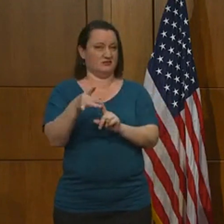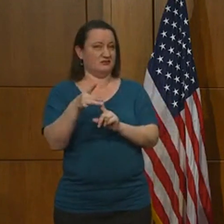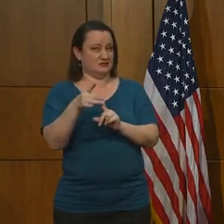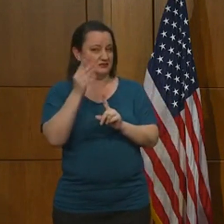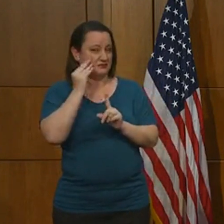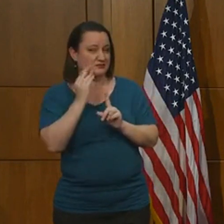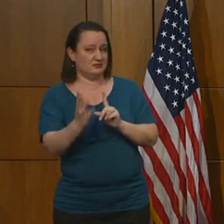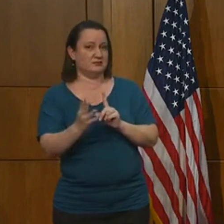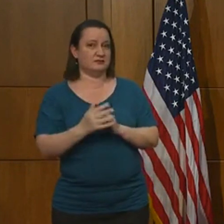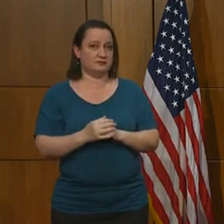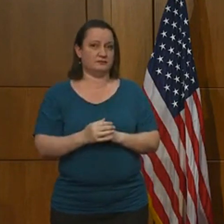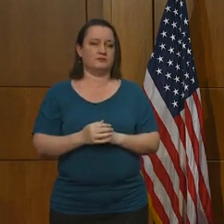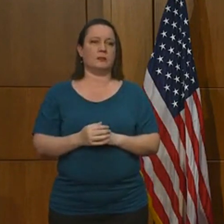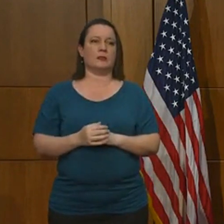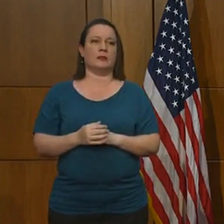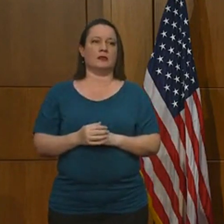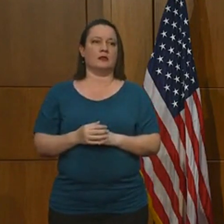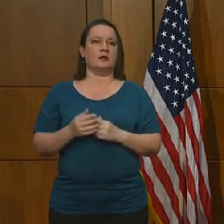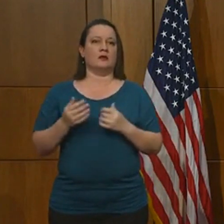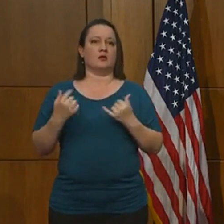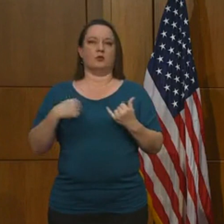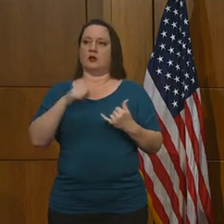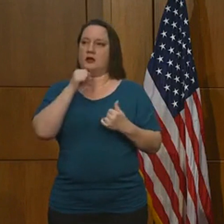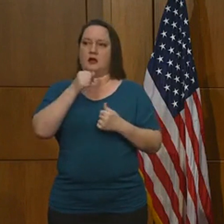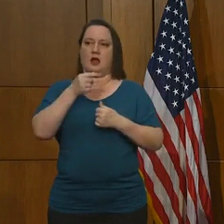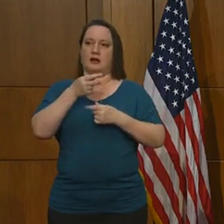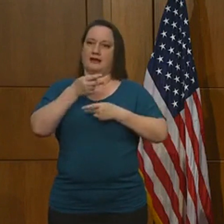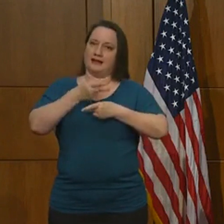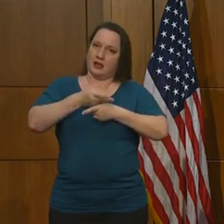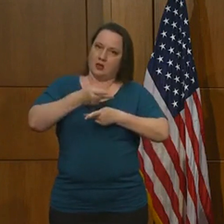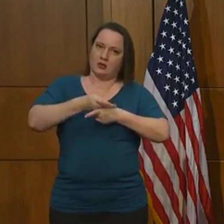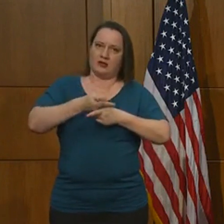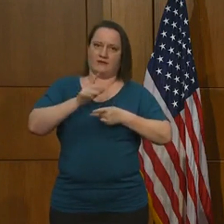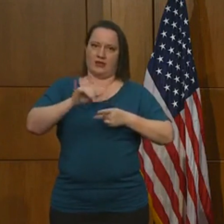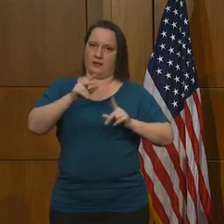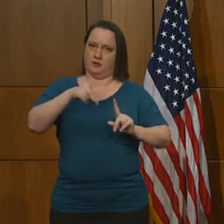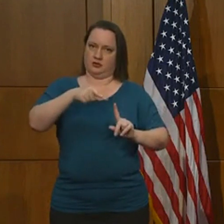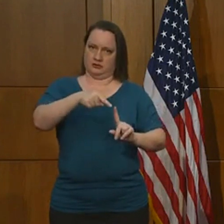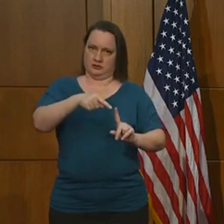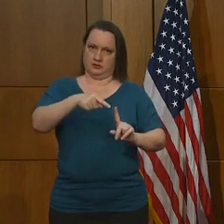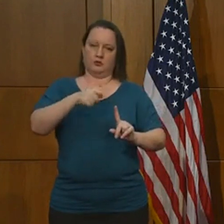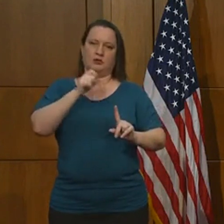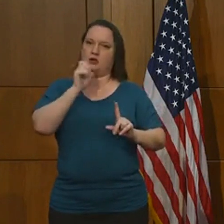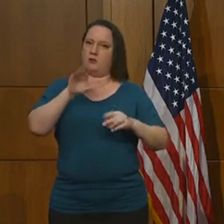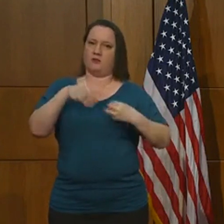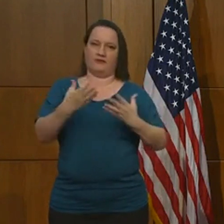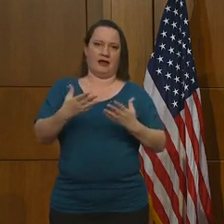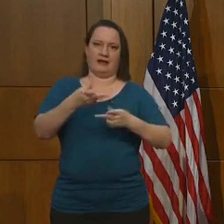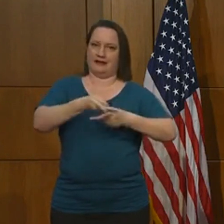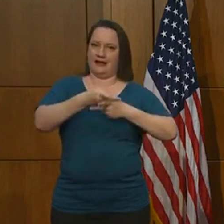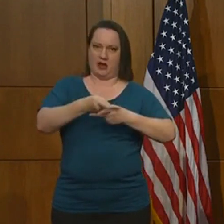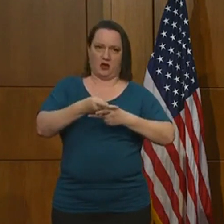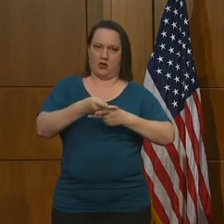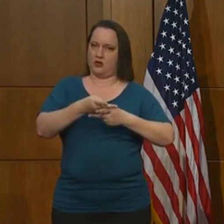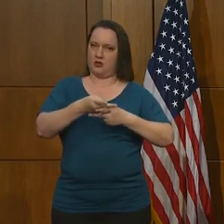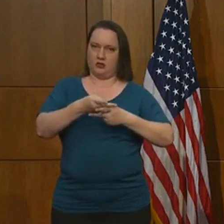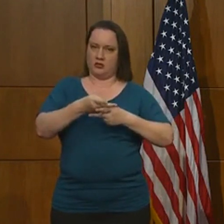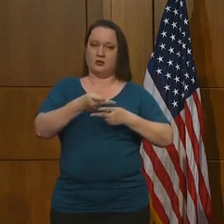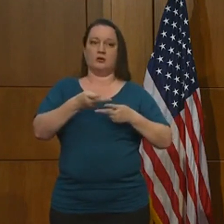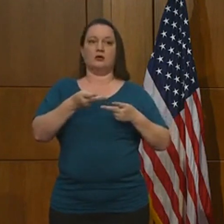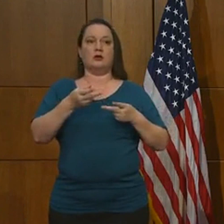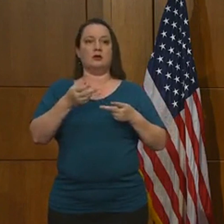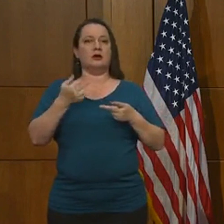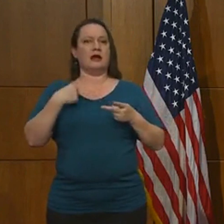to that illness. We're not actually taking care of the patients. We don't provide the care. And I say that because